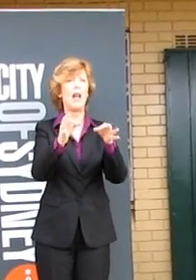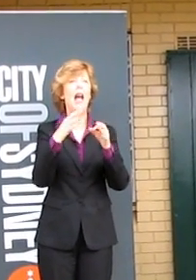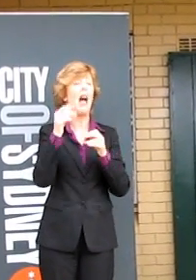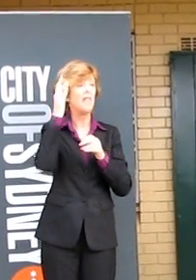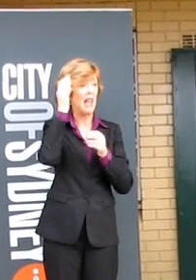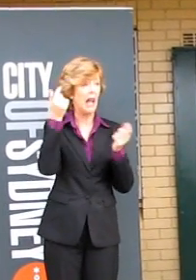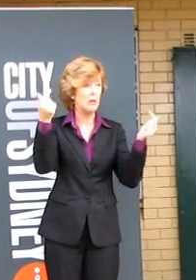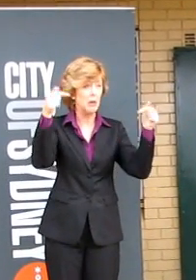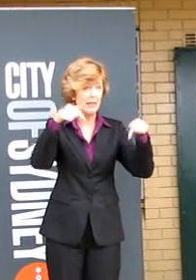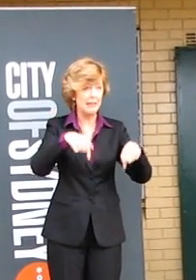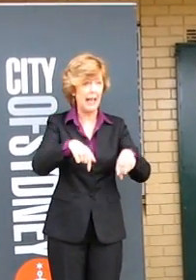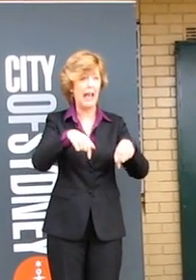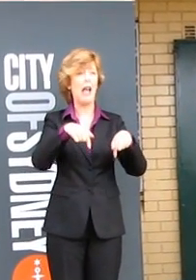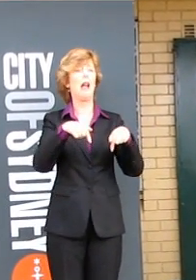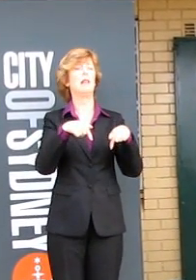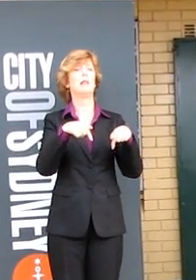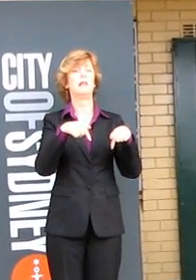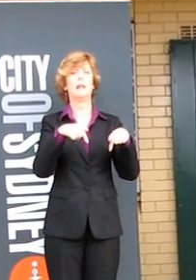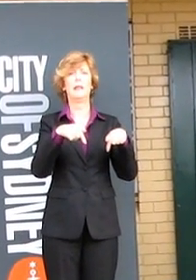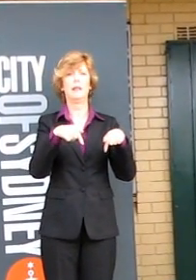here and